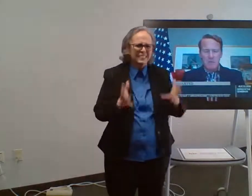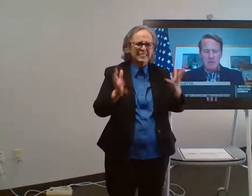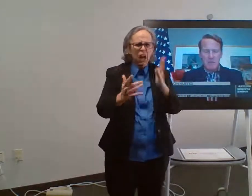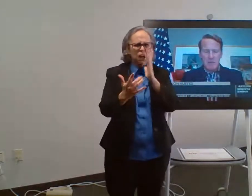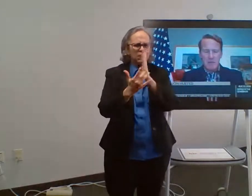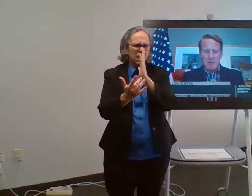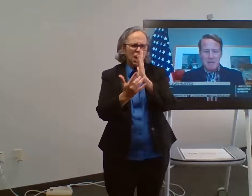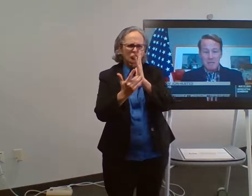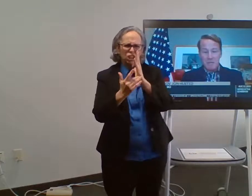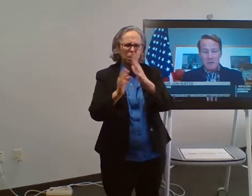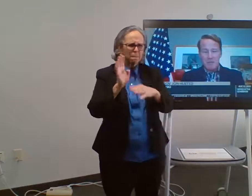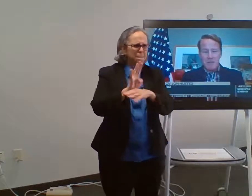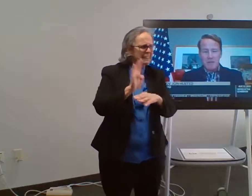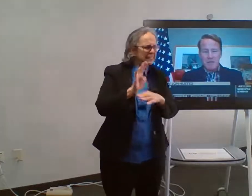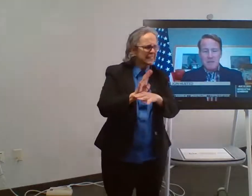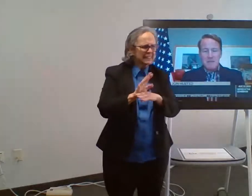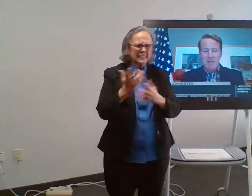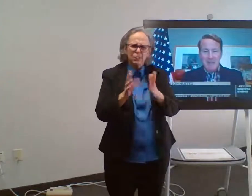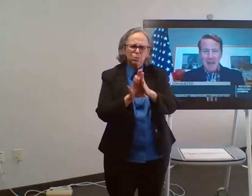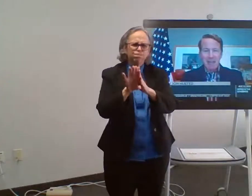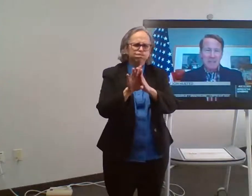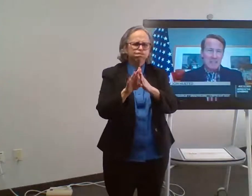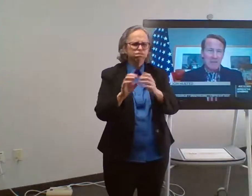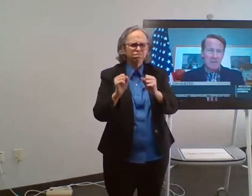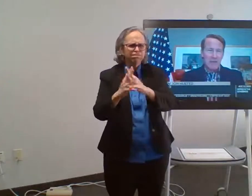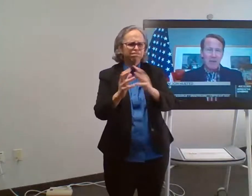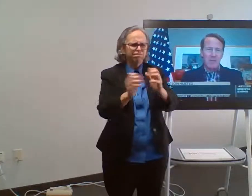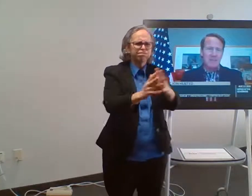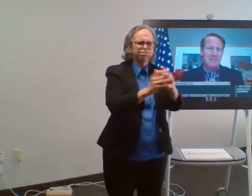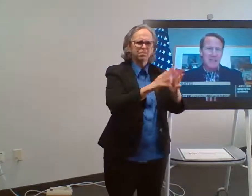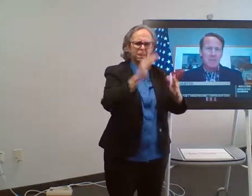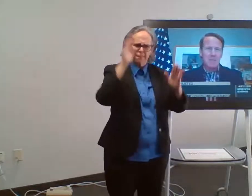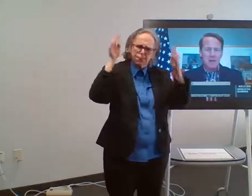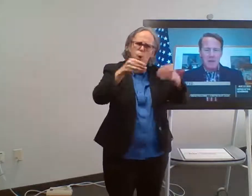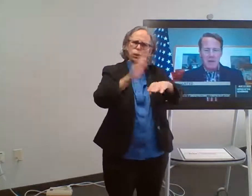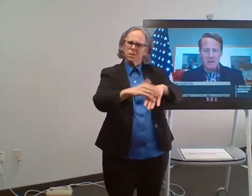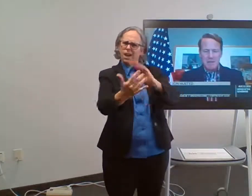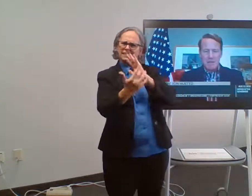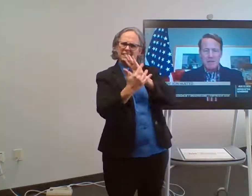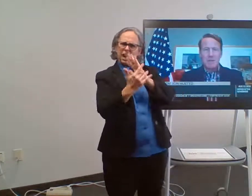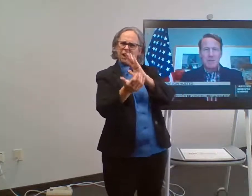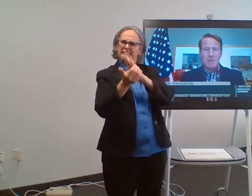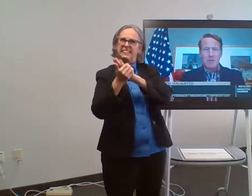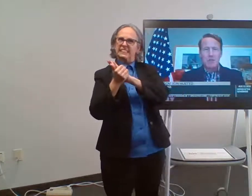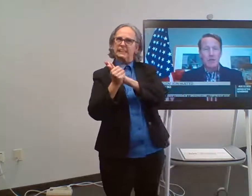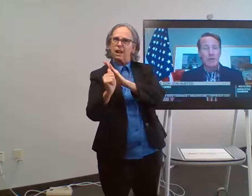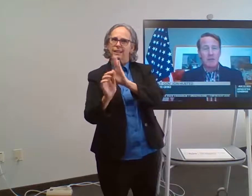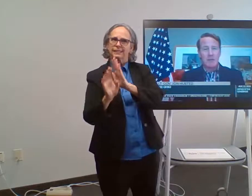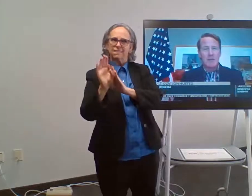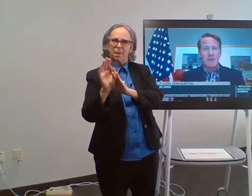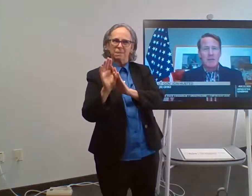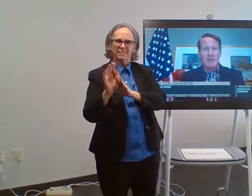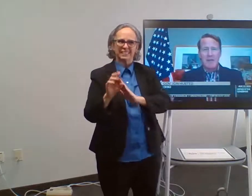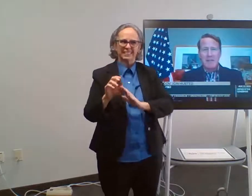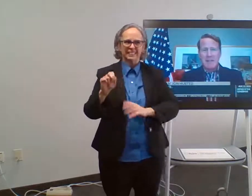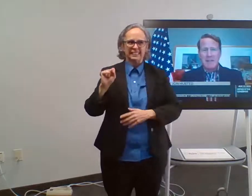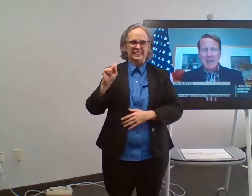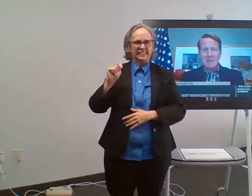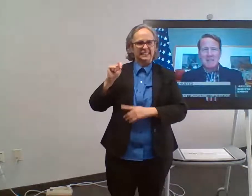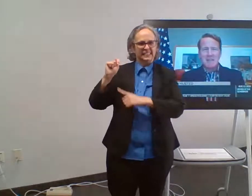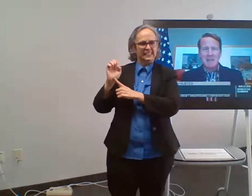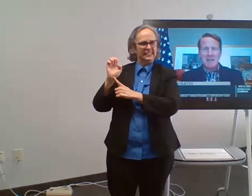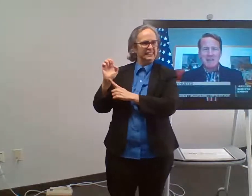minority communities, and to focus on technology skill development and STEM skills, because those are critical to